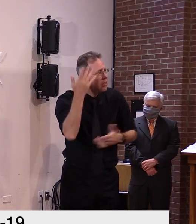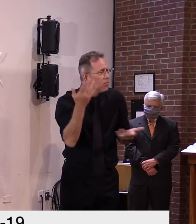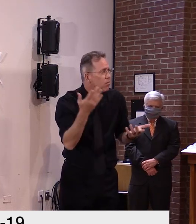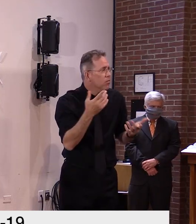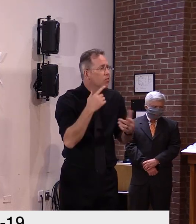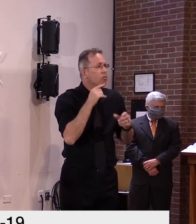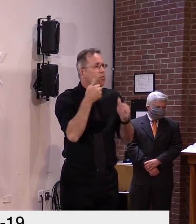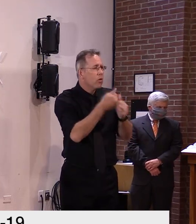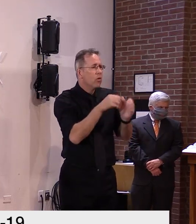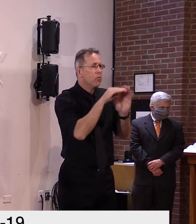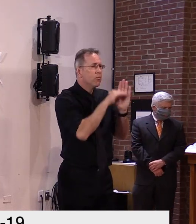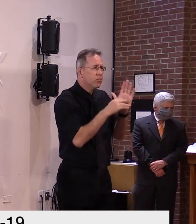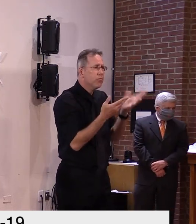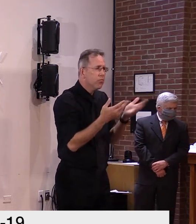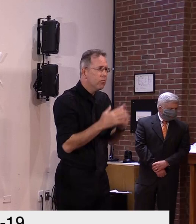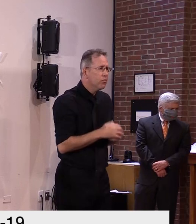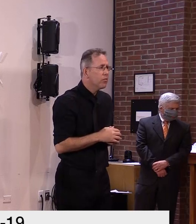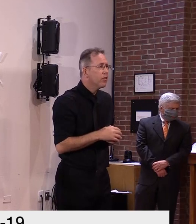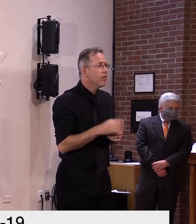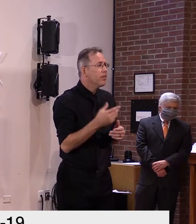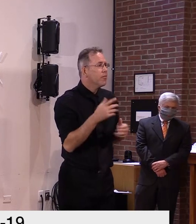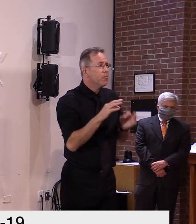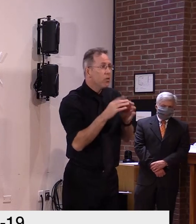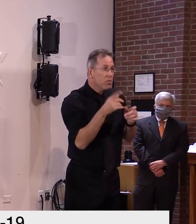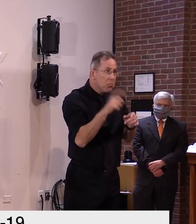the transmission back and forth.